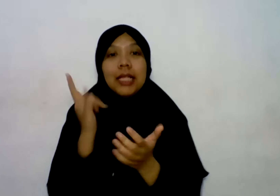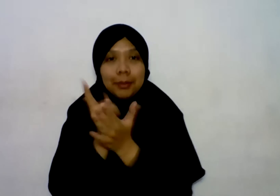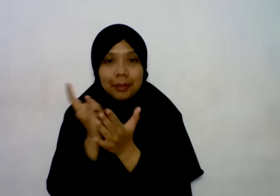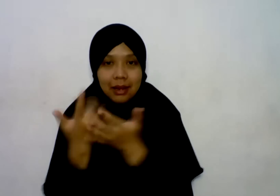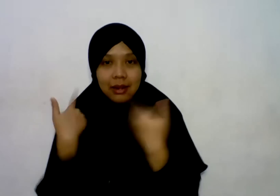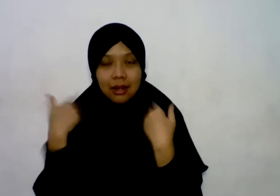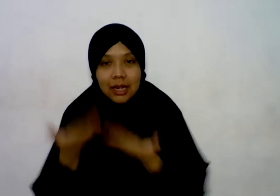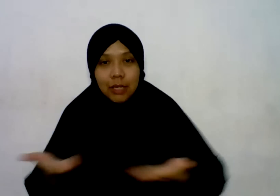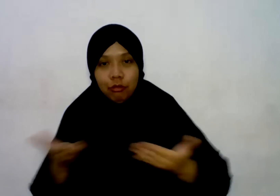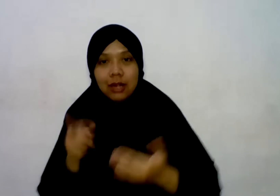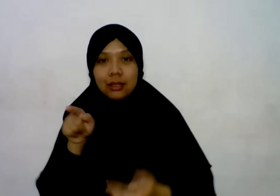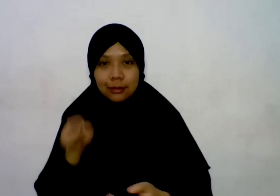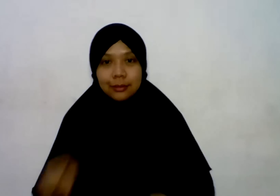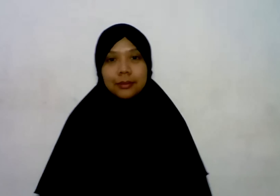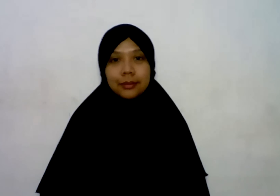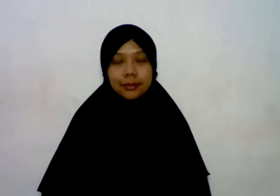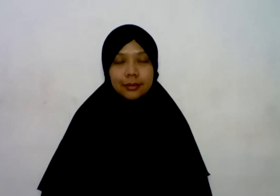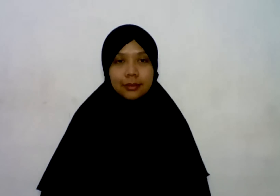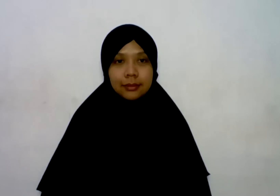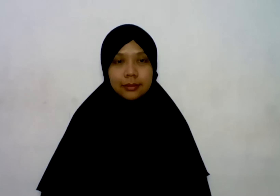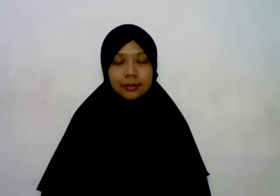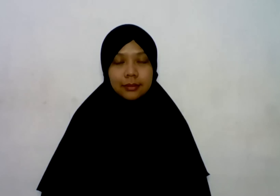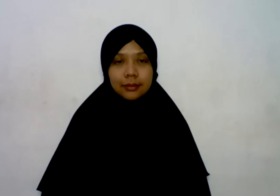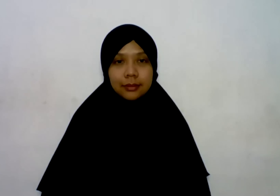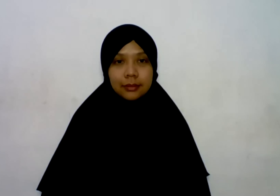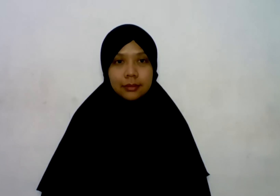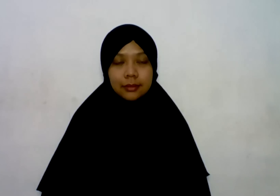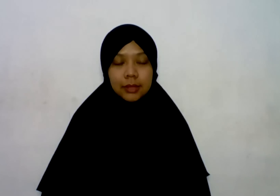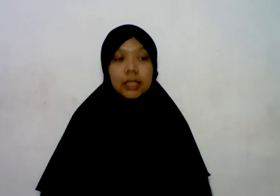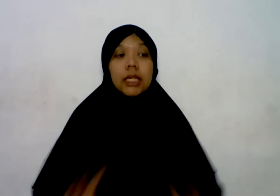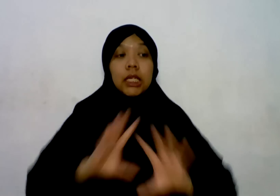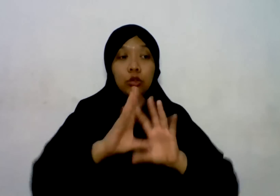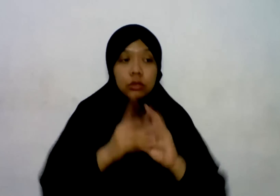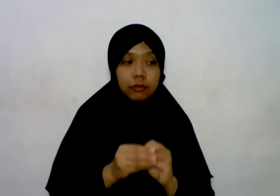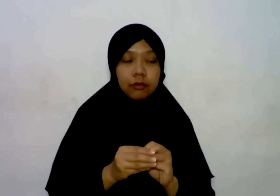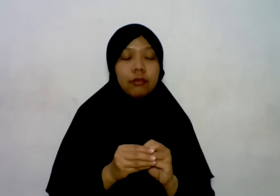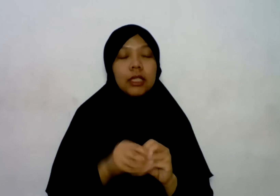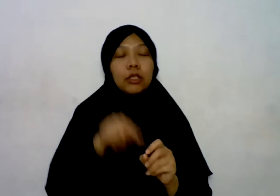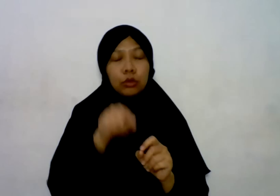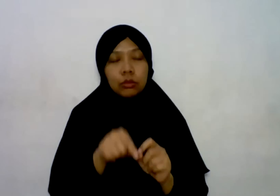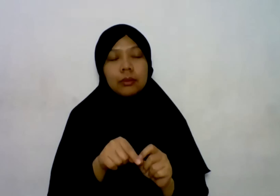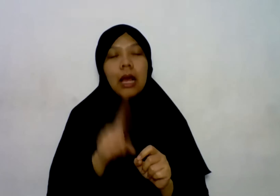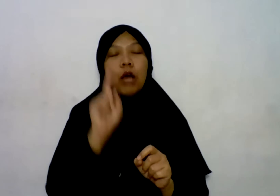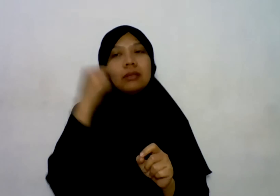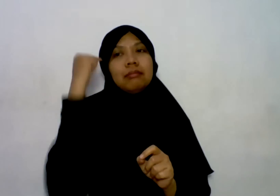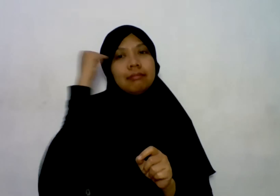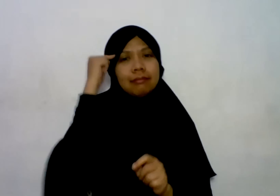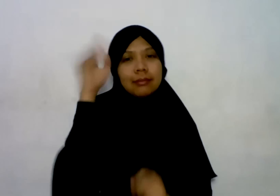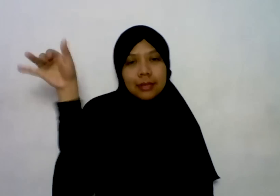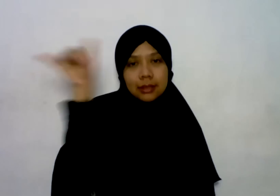I think when we're talking about the inclusiveness, we should come up with the same understanding about what is it and also